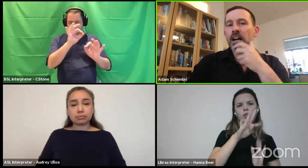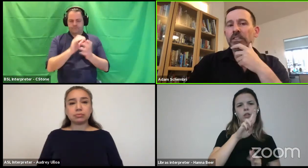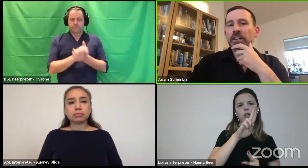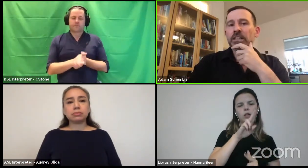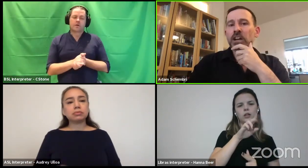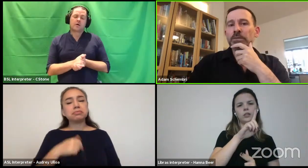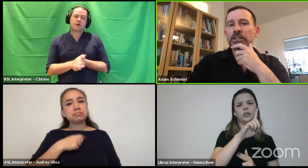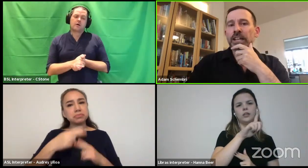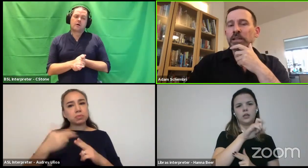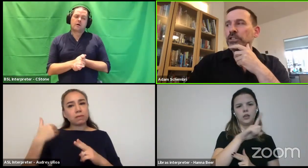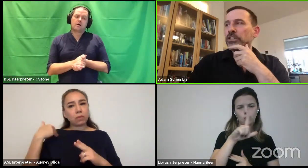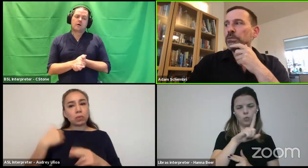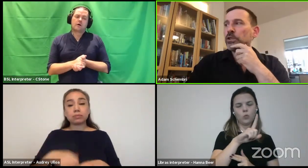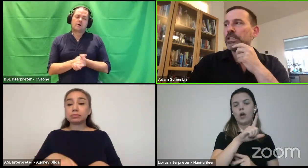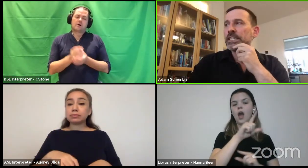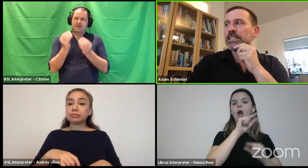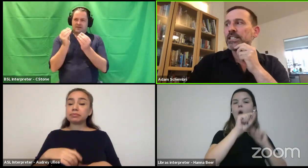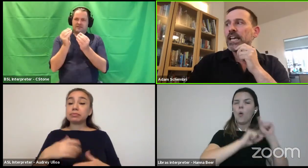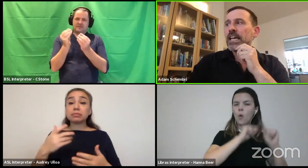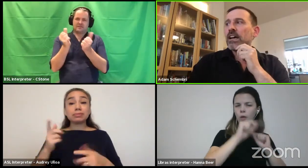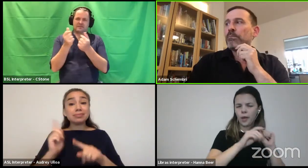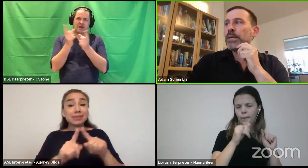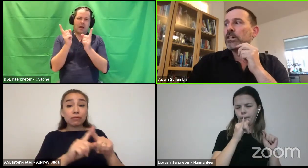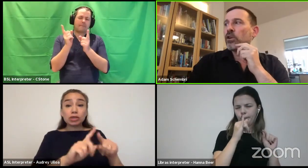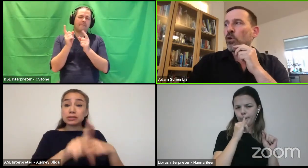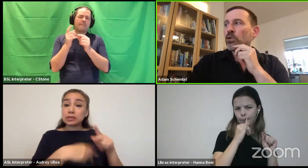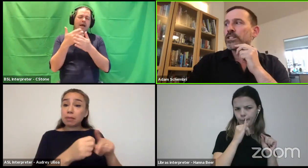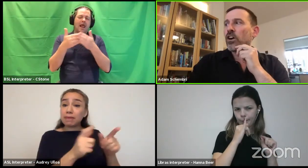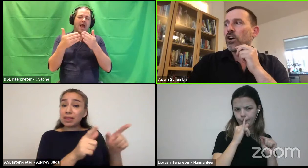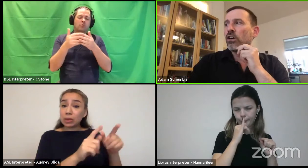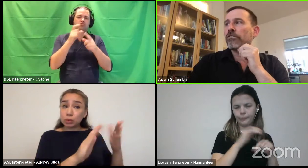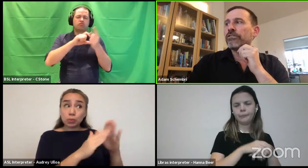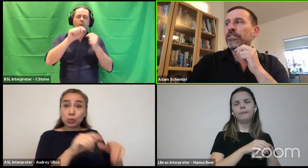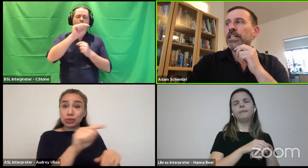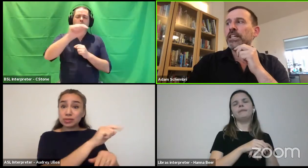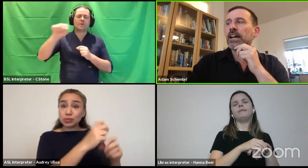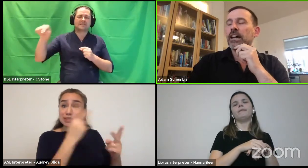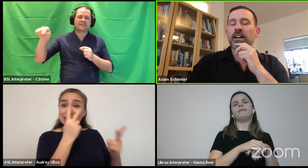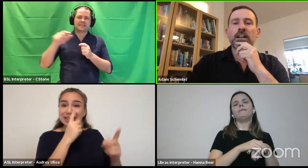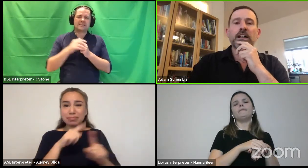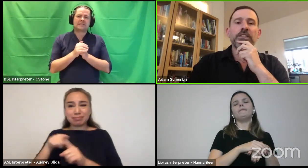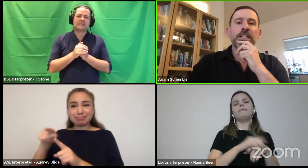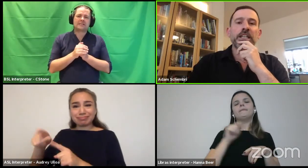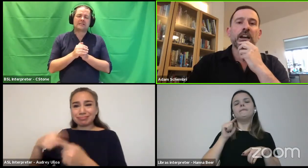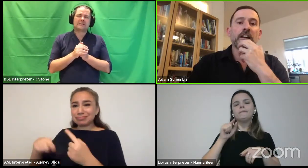unlike other types of language communities, because of the